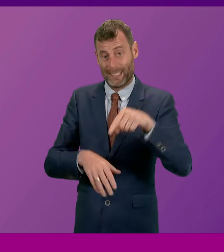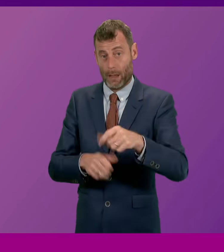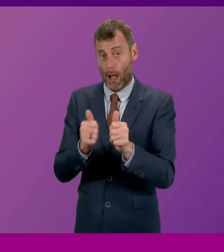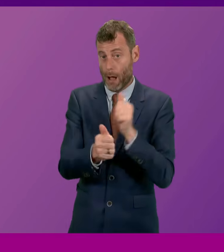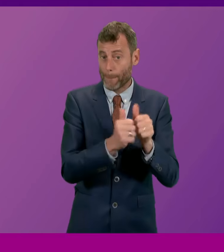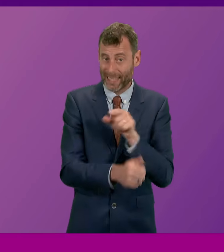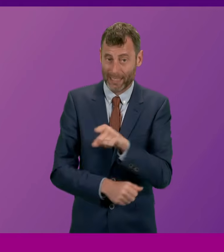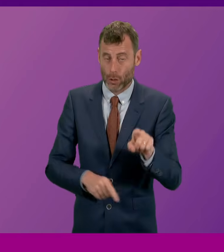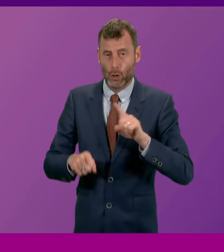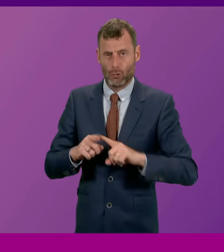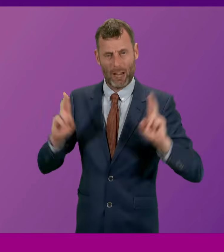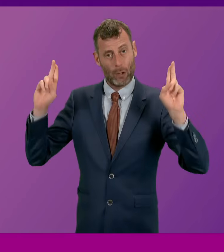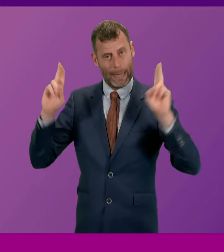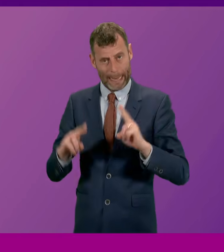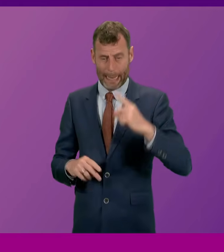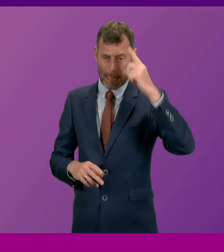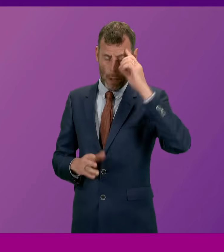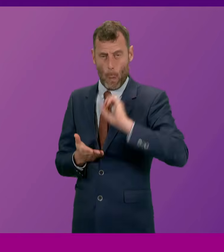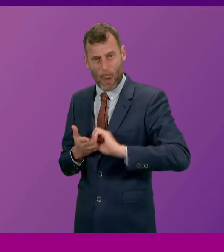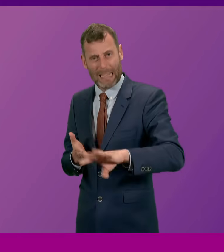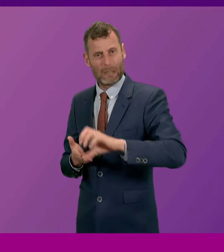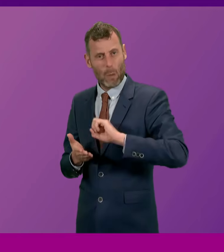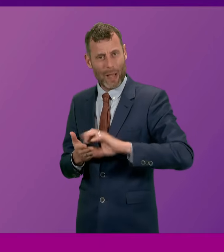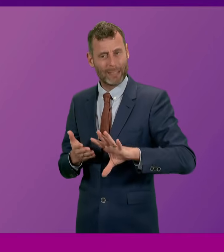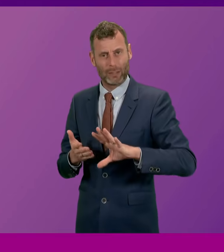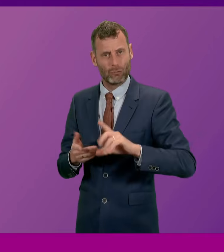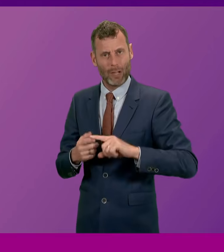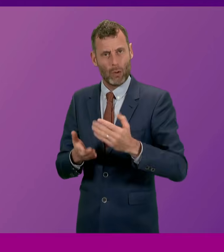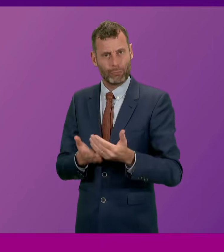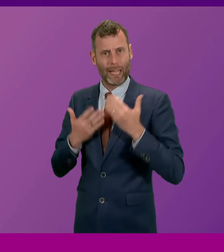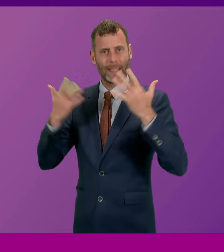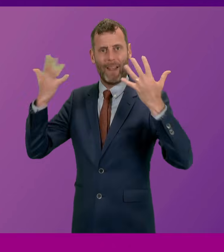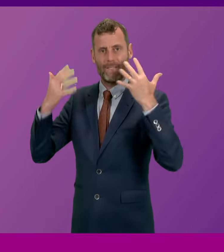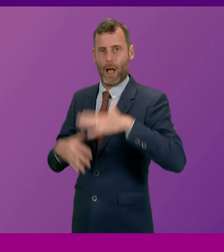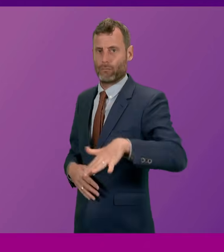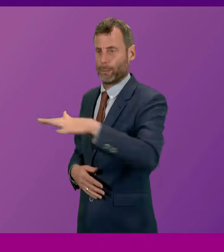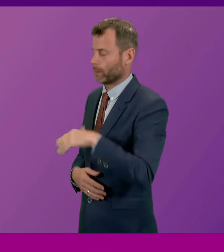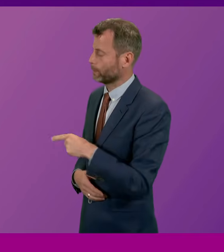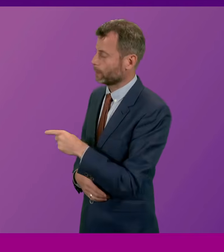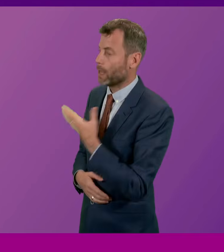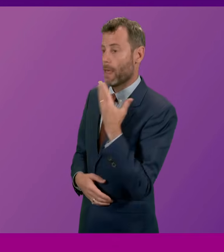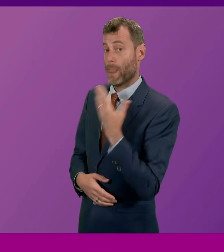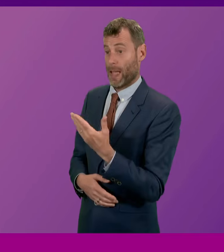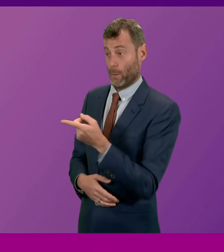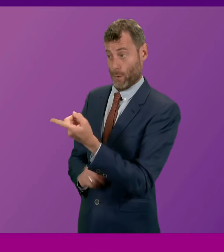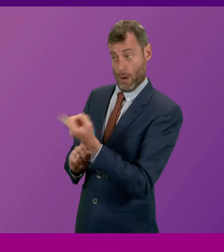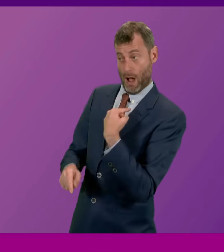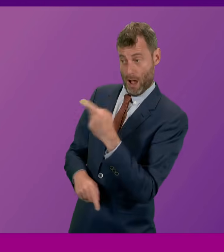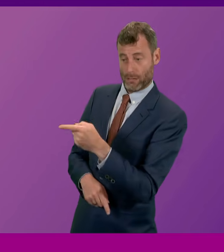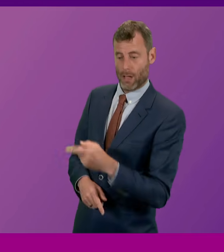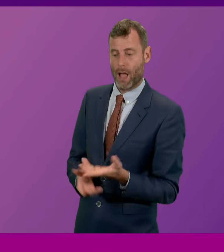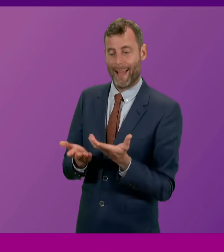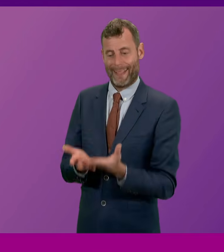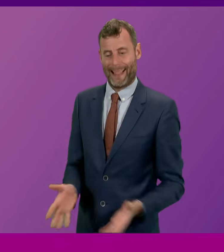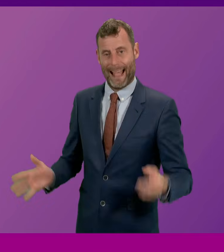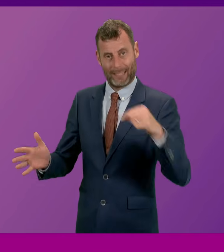we are reducing as much as possible any environmental impacts. Maurice Golden. Thank the First Minister for that answer. The landfill